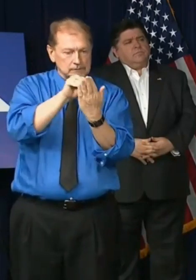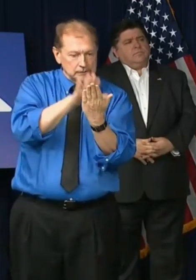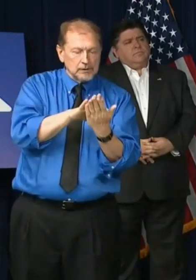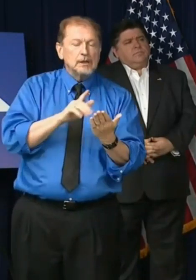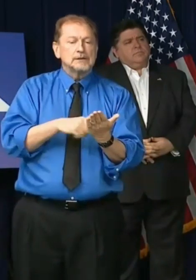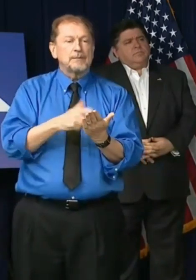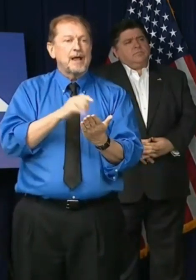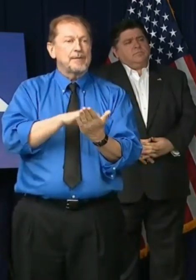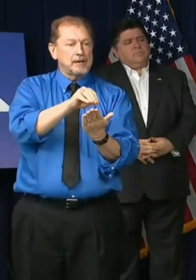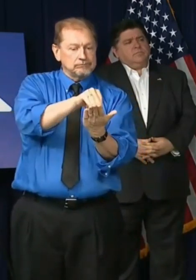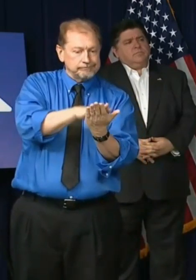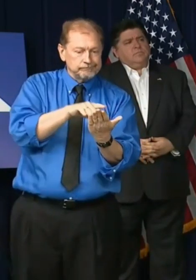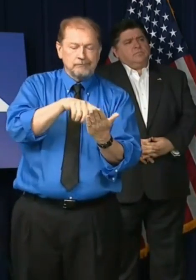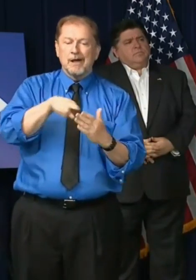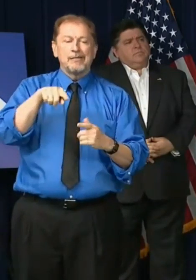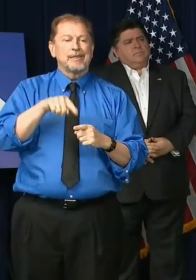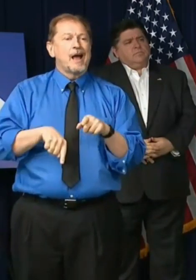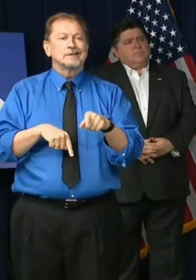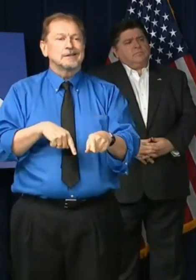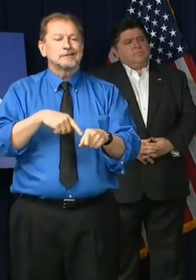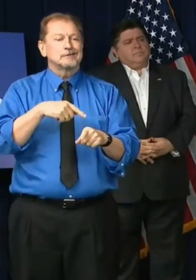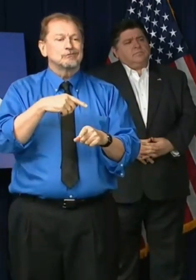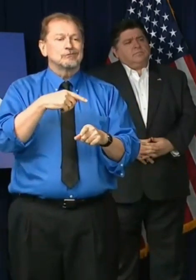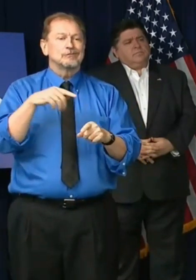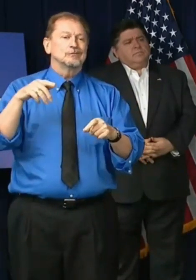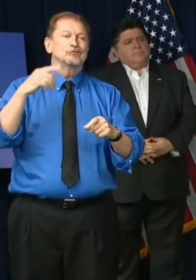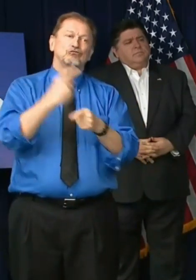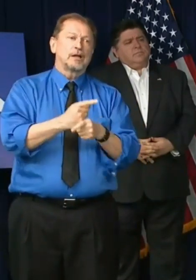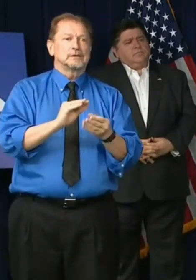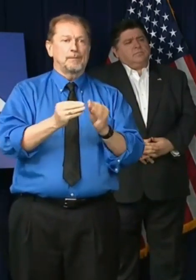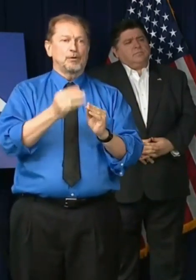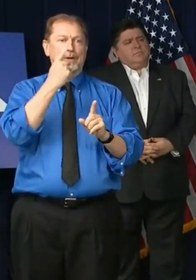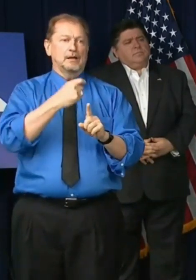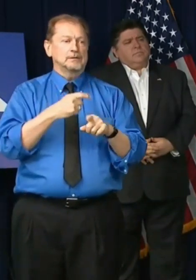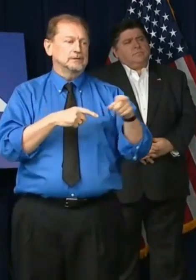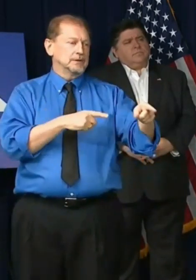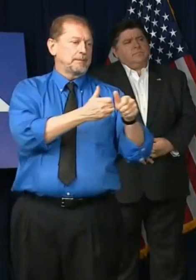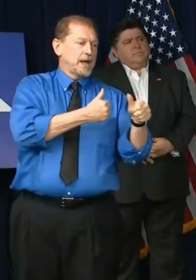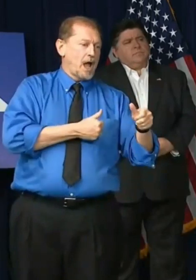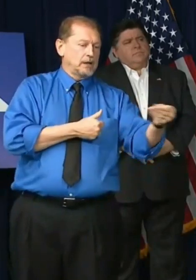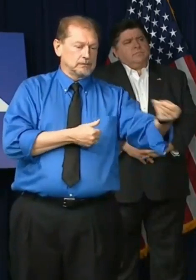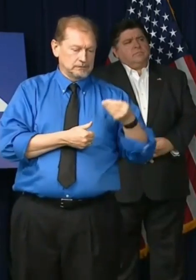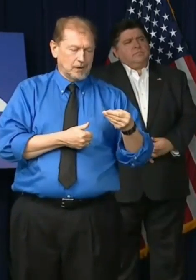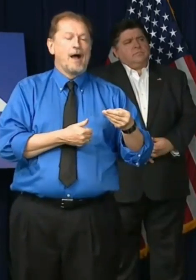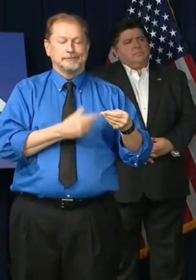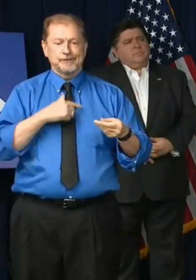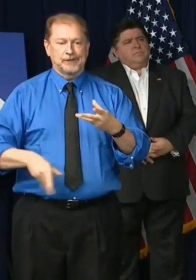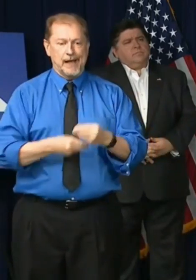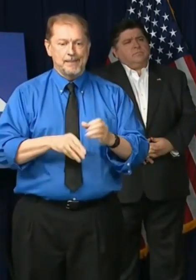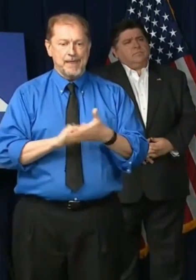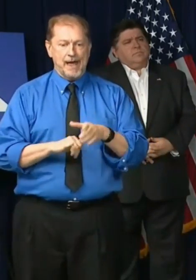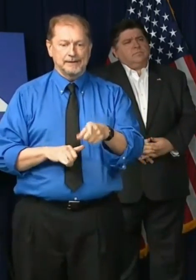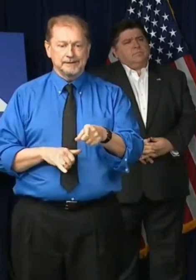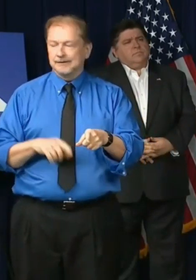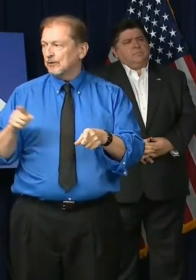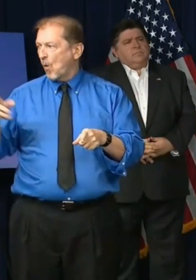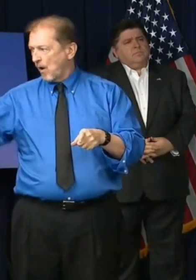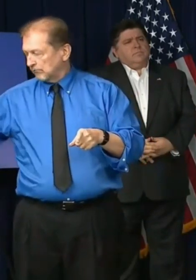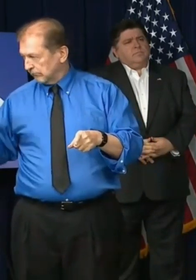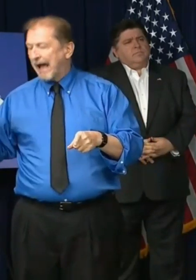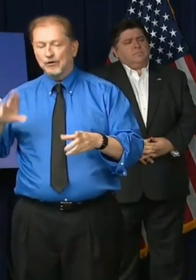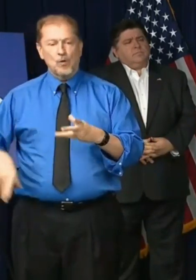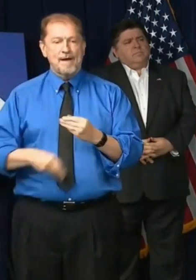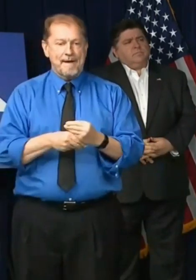data, there would be additional inputs that would come that would make us have to update the data, and I know that that can be a little bit confusing as well,